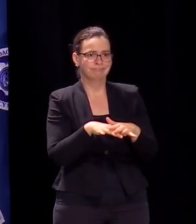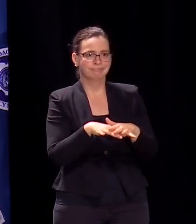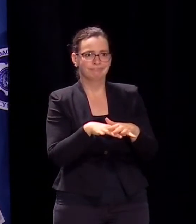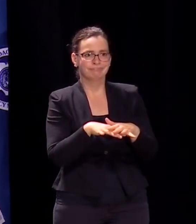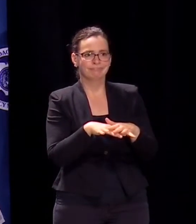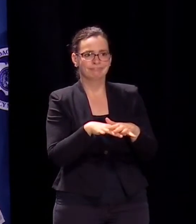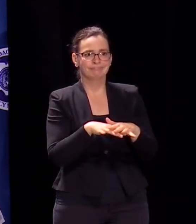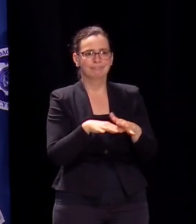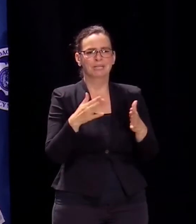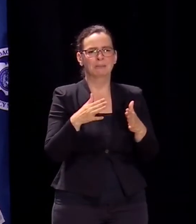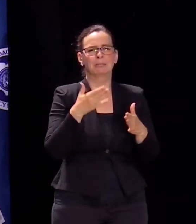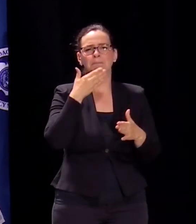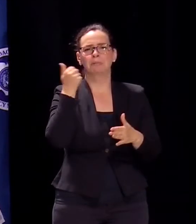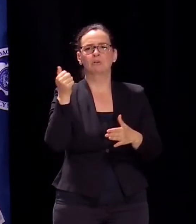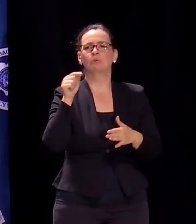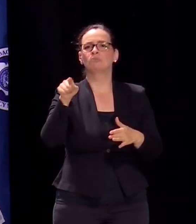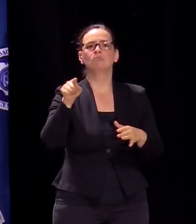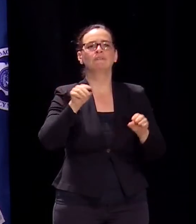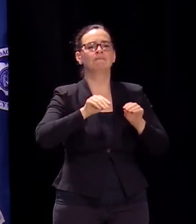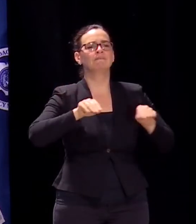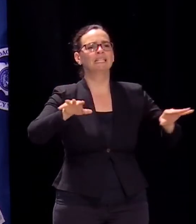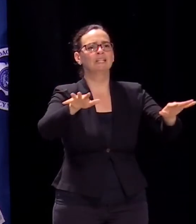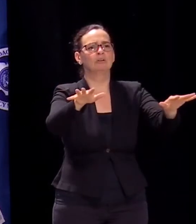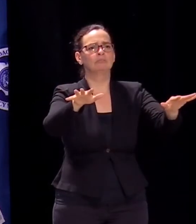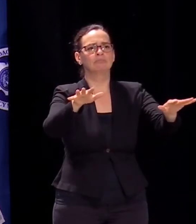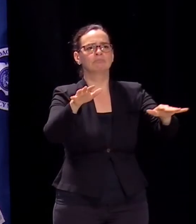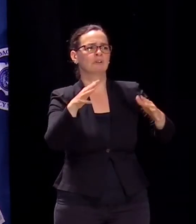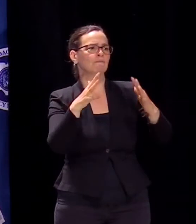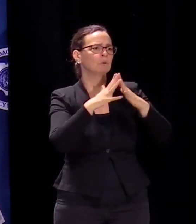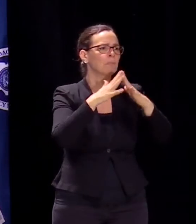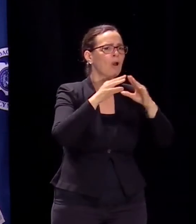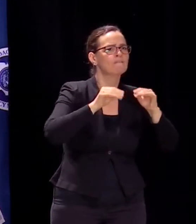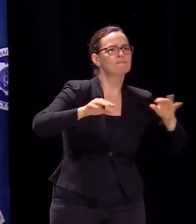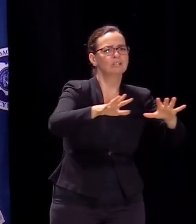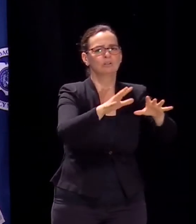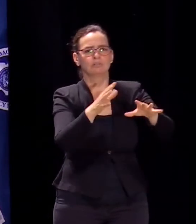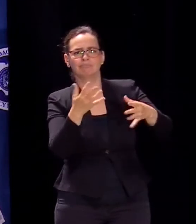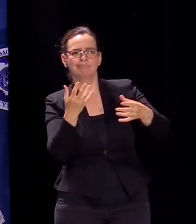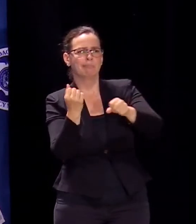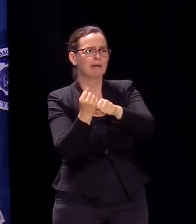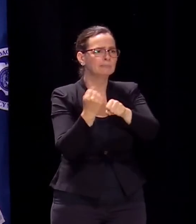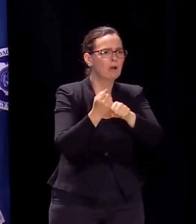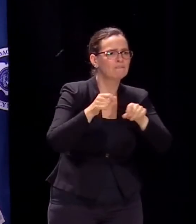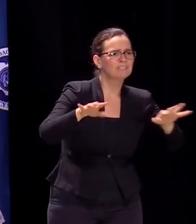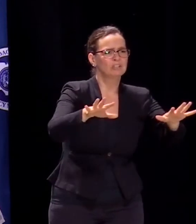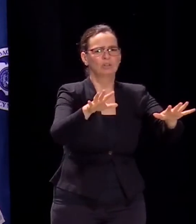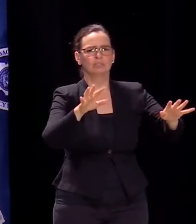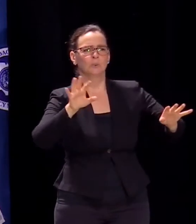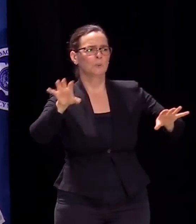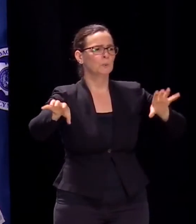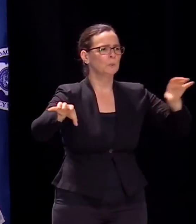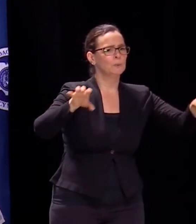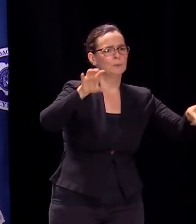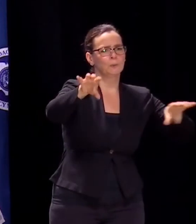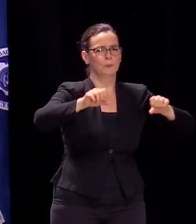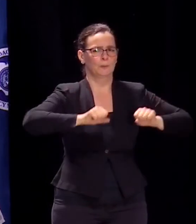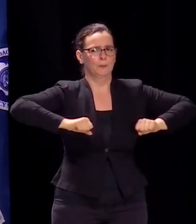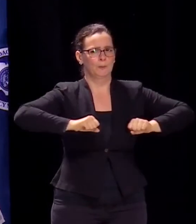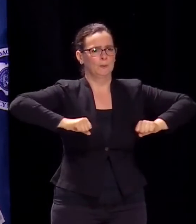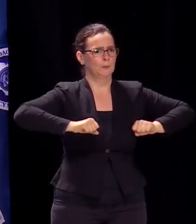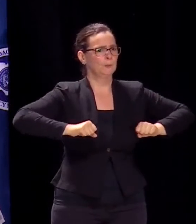They're partying. And now some of these things happen. Now you got some cases with some kids. So that is not